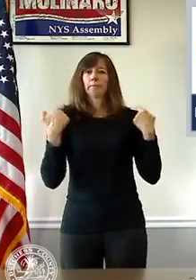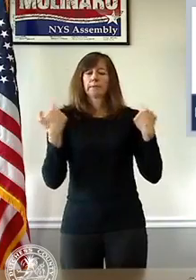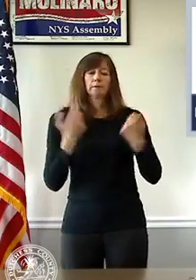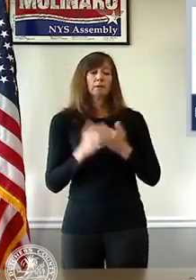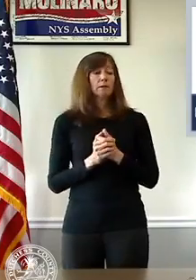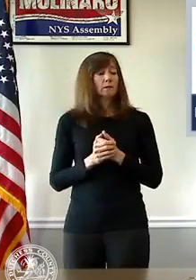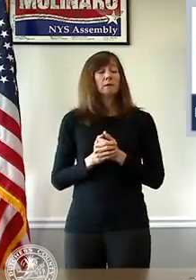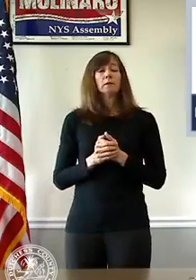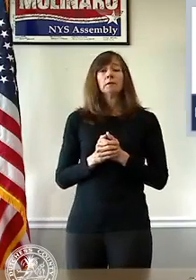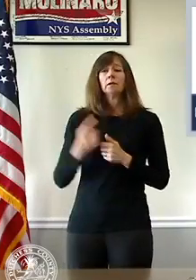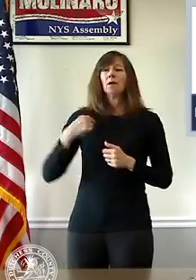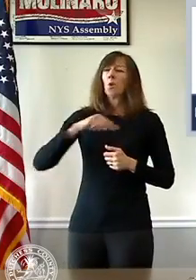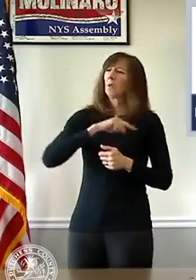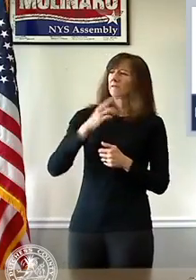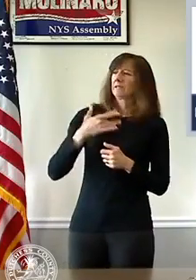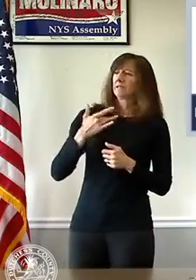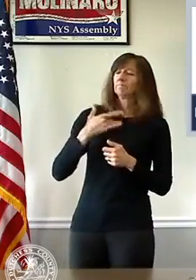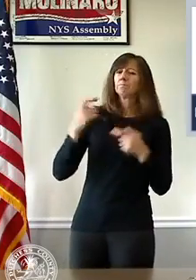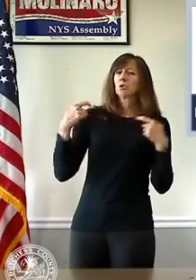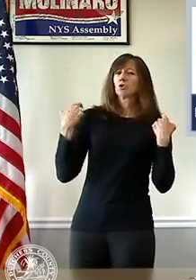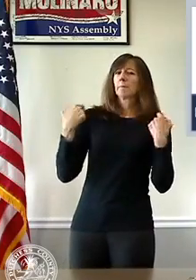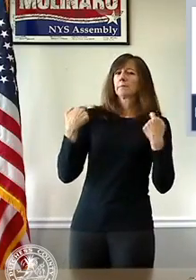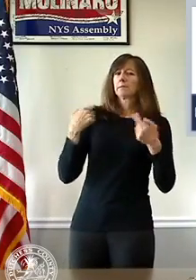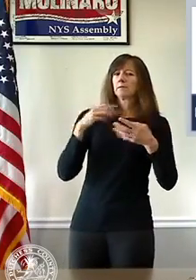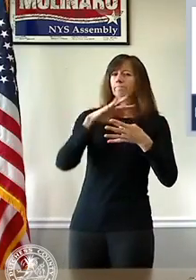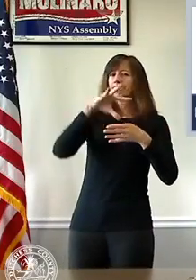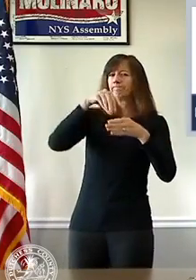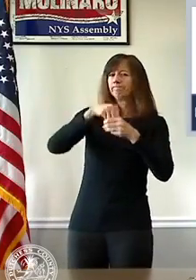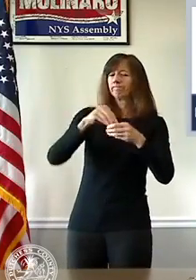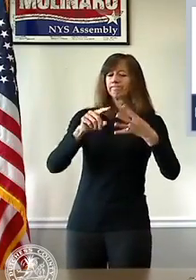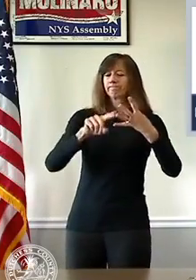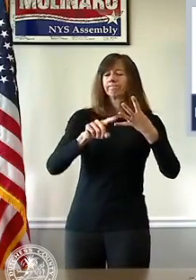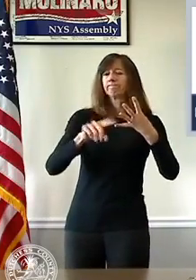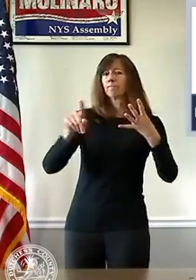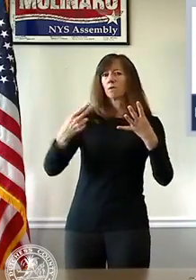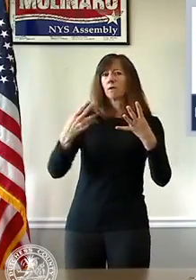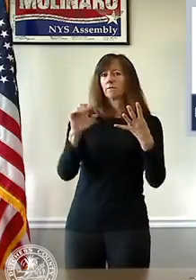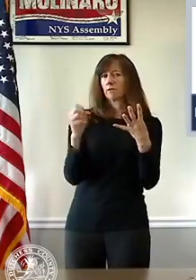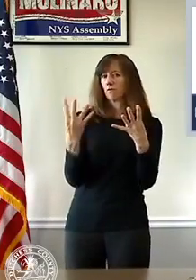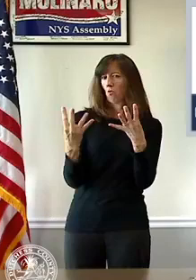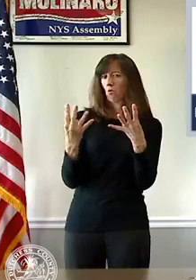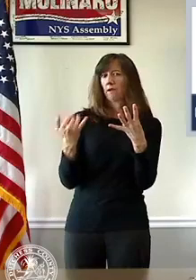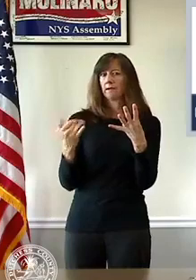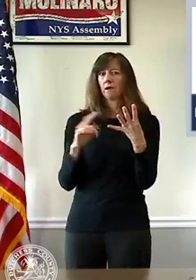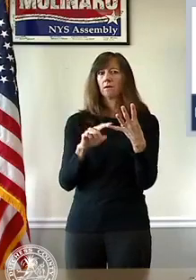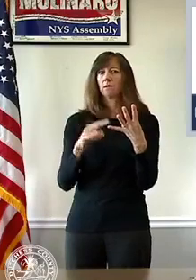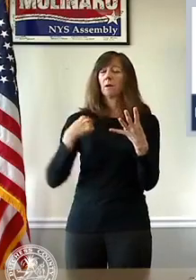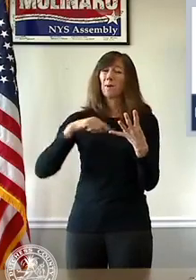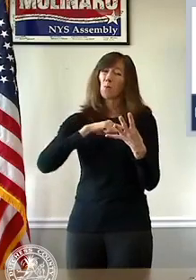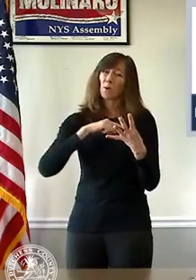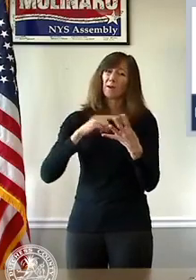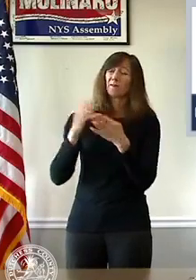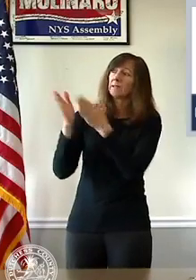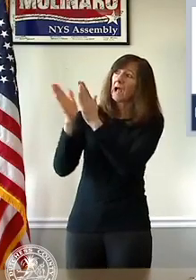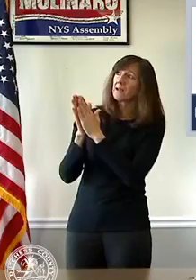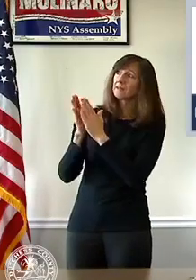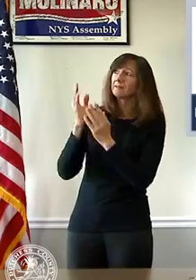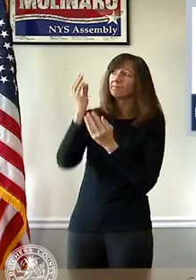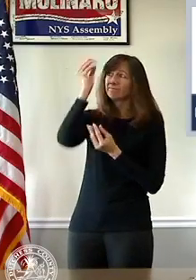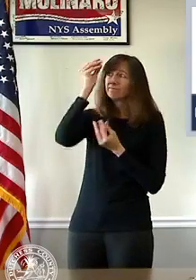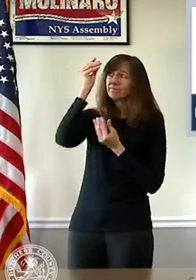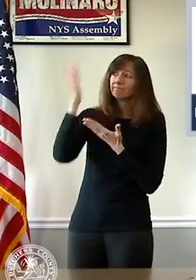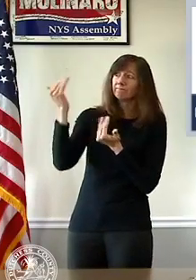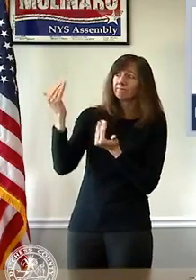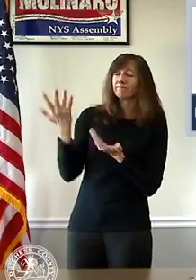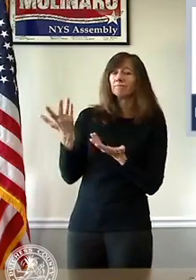We think currently gyms fall within the phase 4 category. We are asking for consideration on that. We think that gyms, and believe